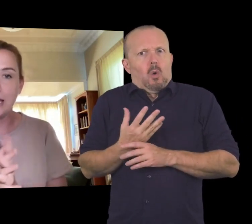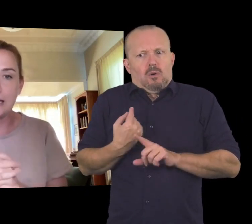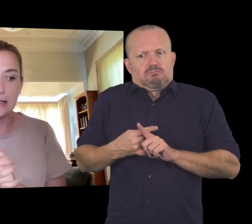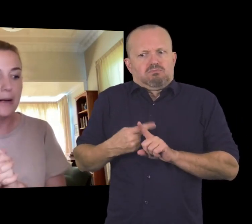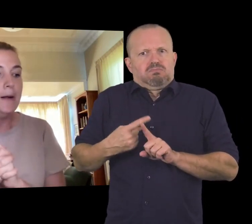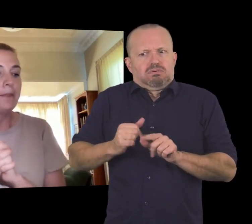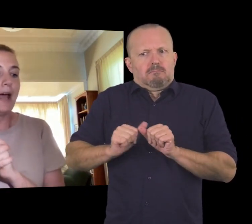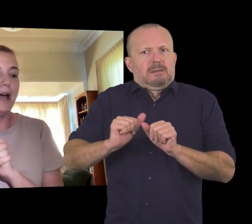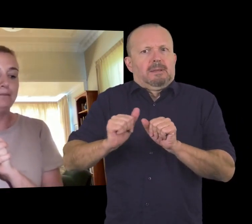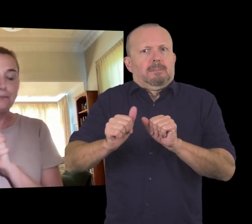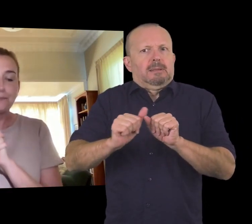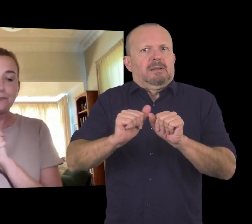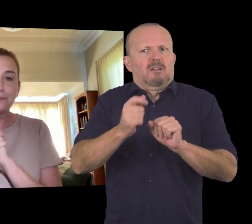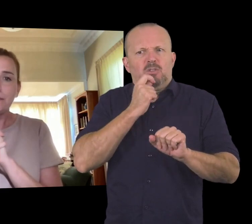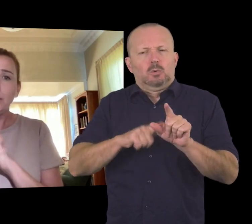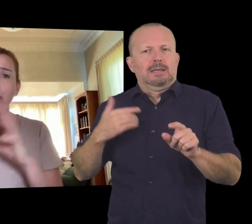few years.